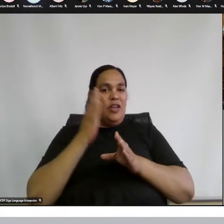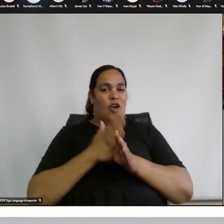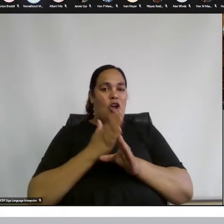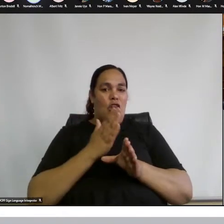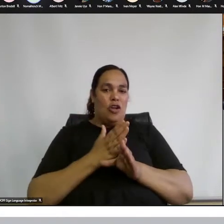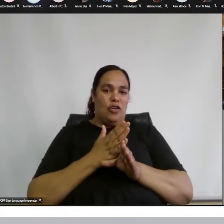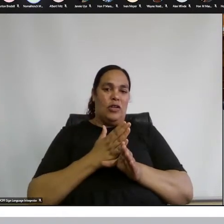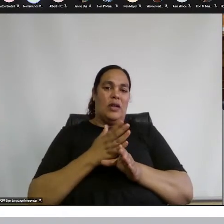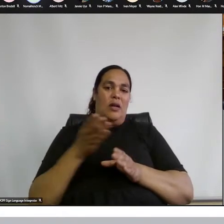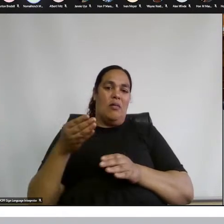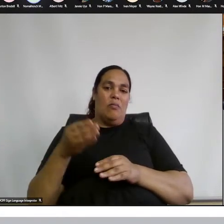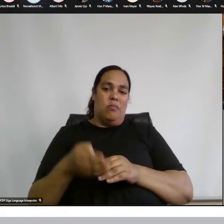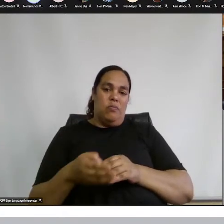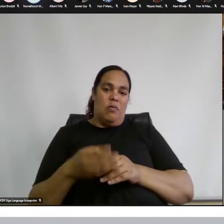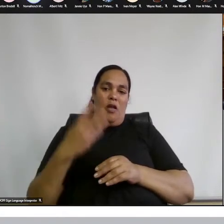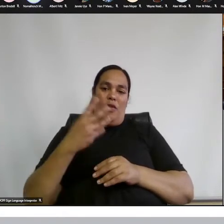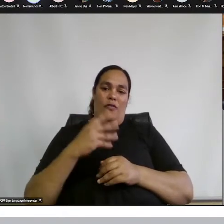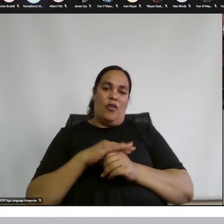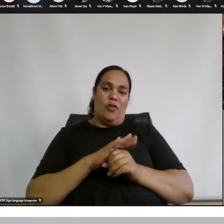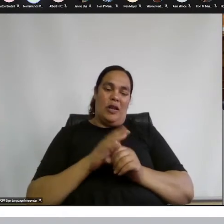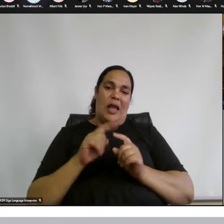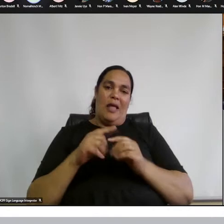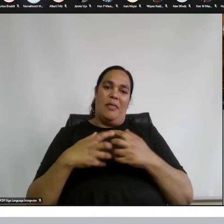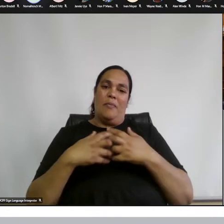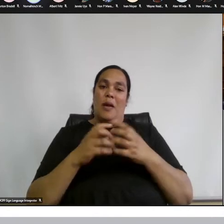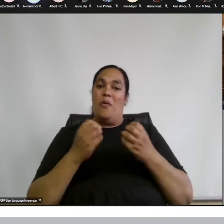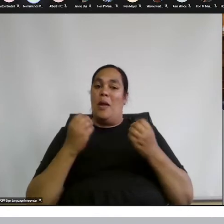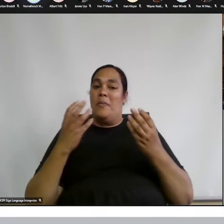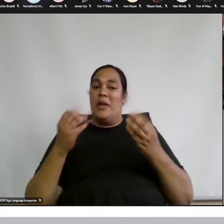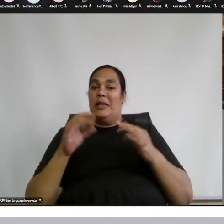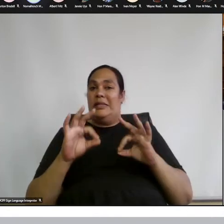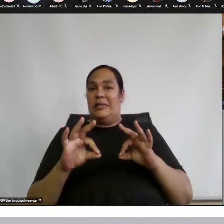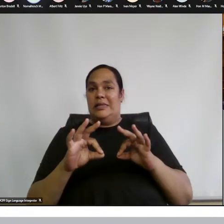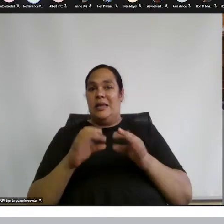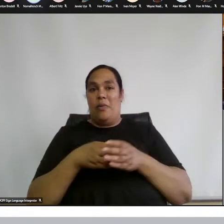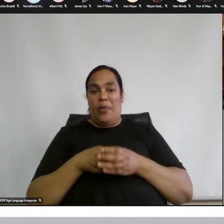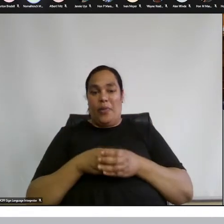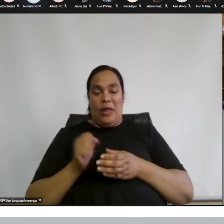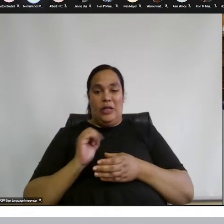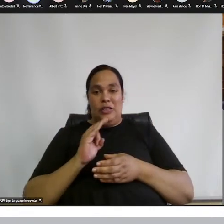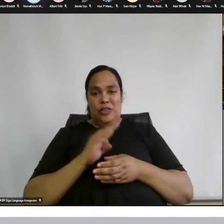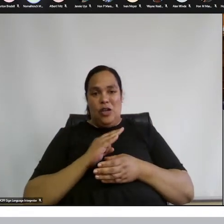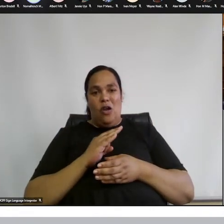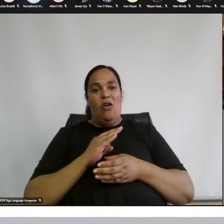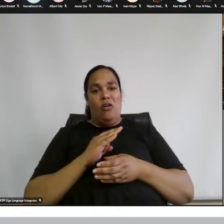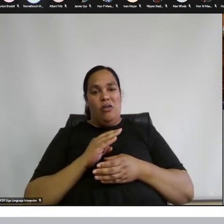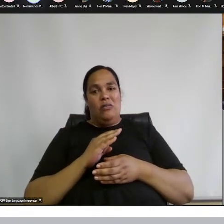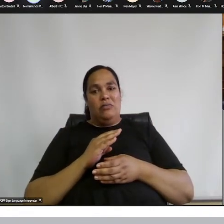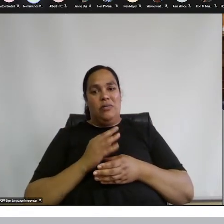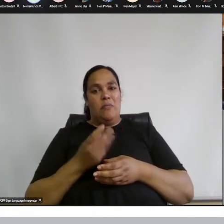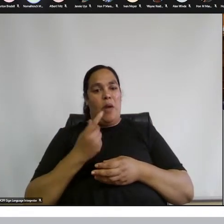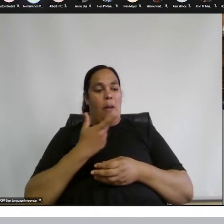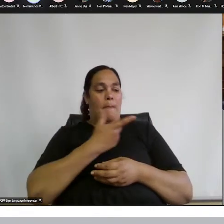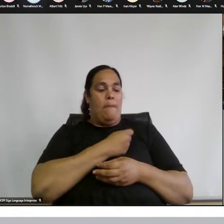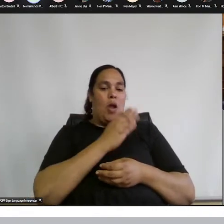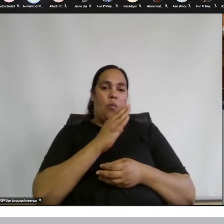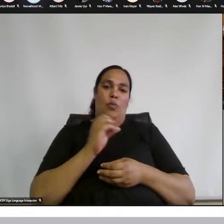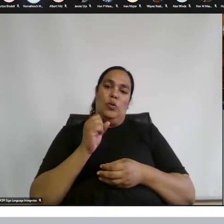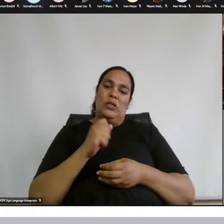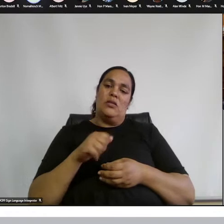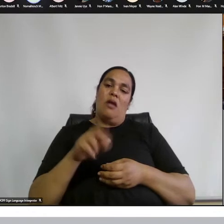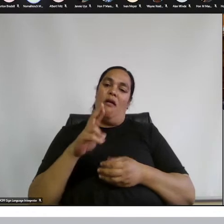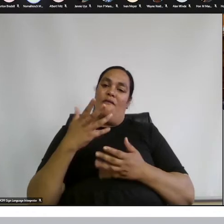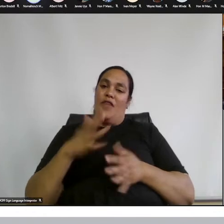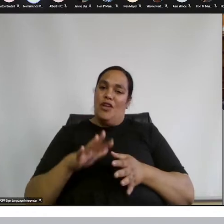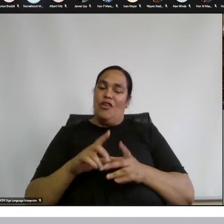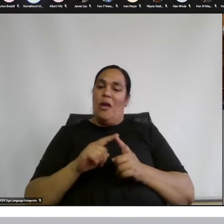psychologically when you hear you're on the fourth wave and you're a staff, in as much as that majority of our staff have already received the boosters, but that alone, it